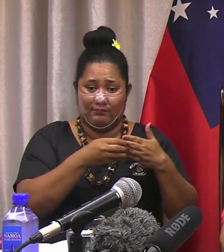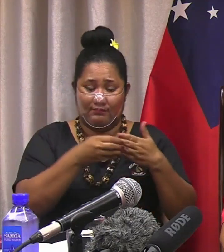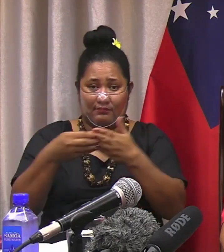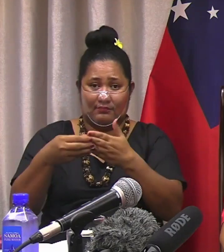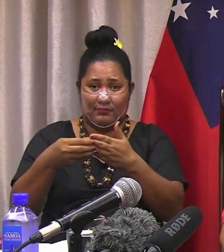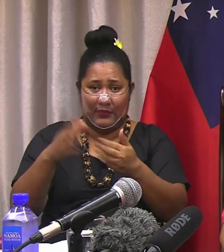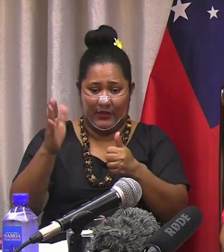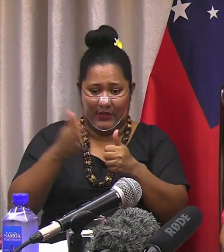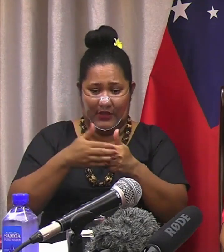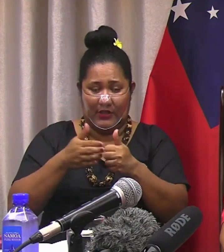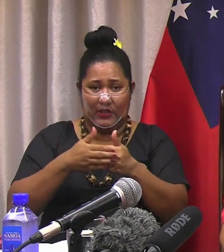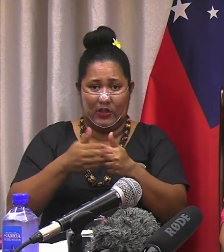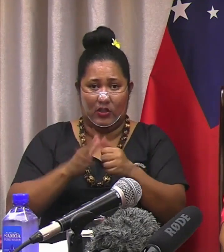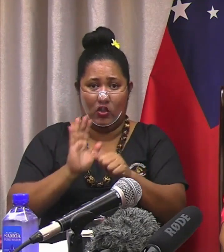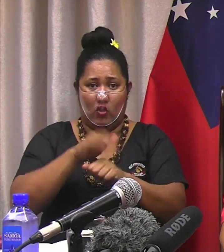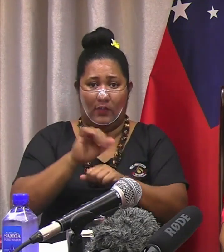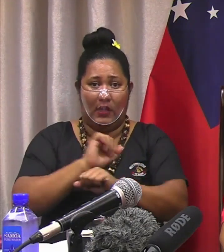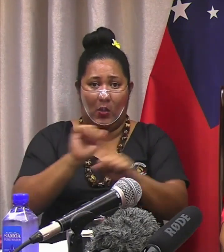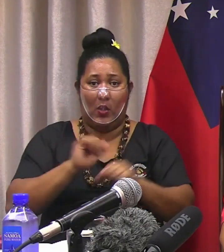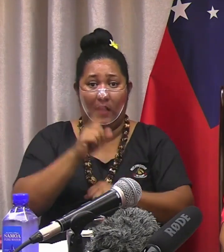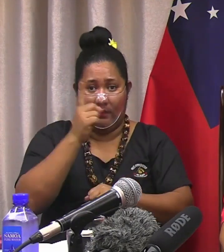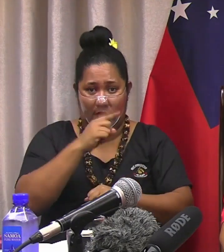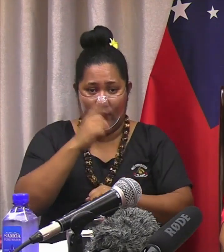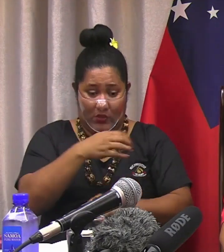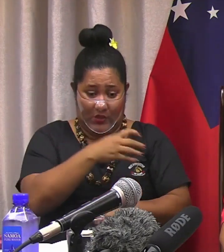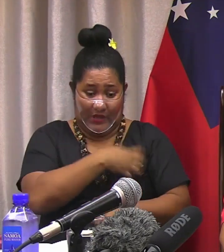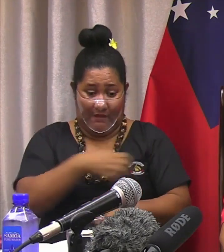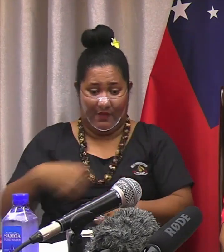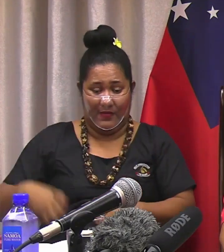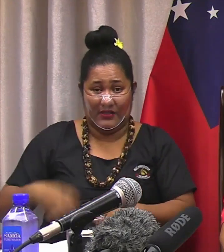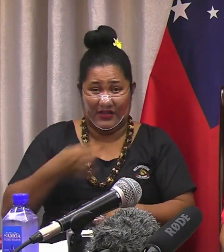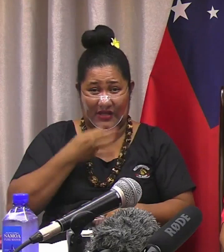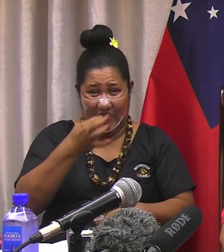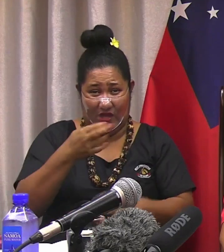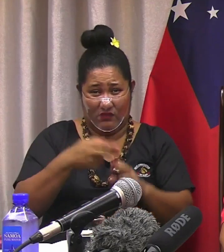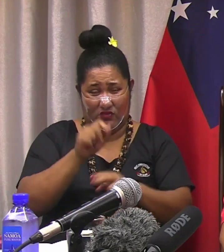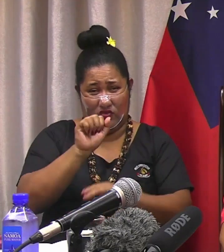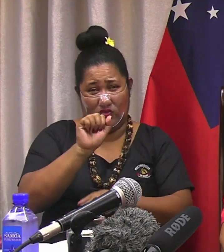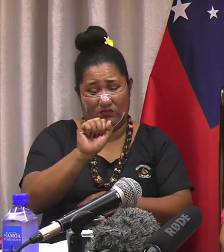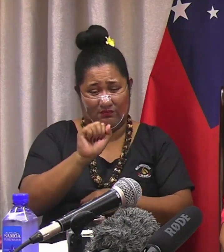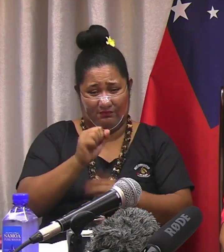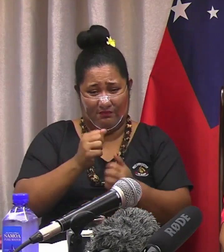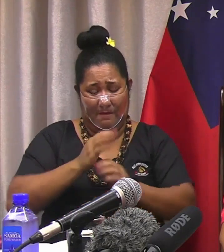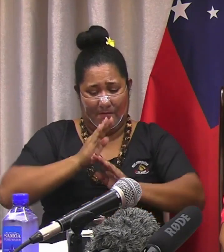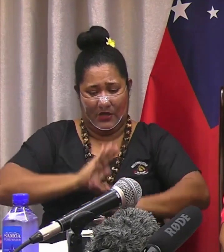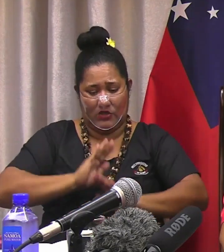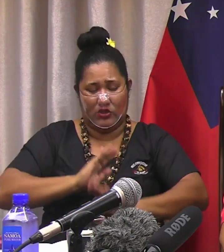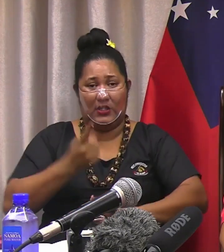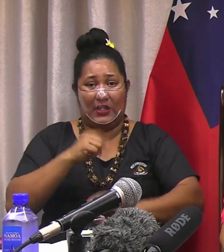our people. Government asks for your patience and support